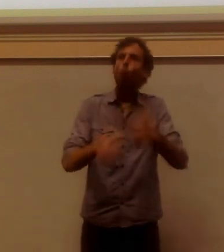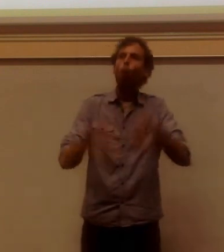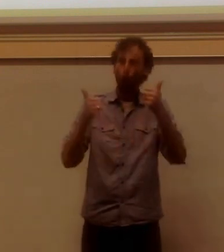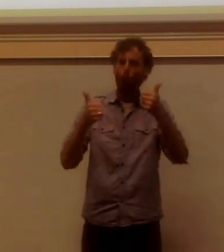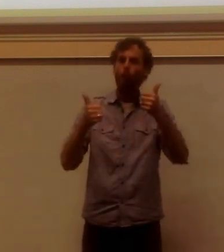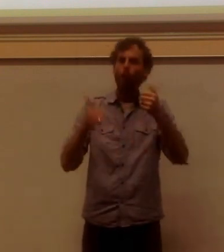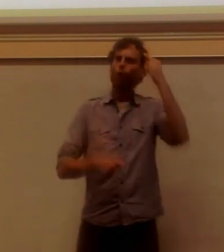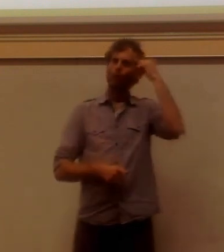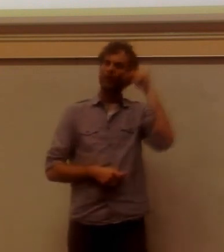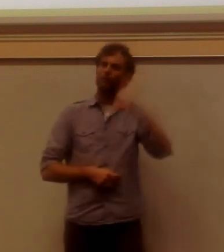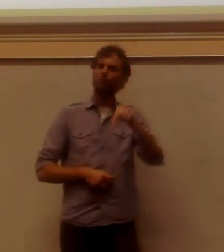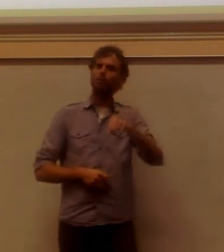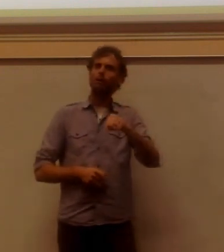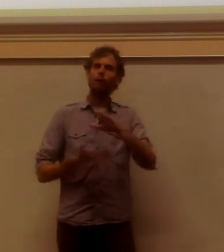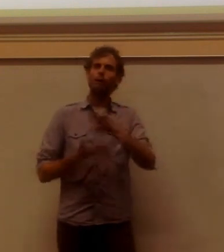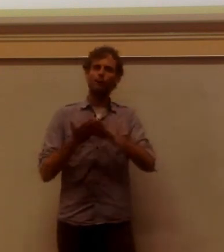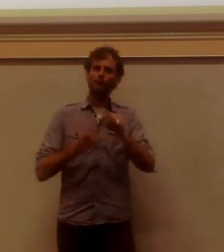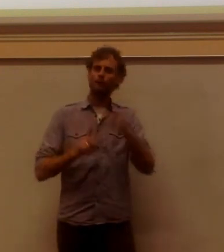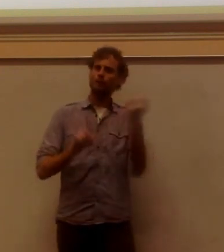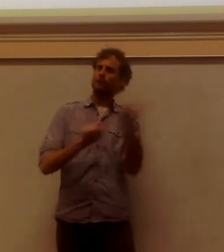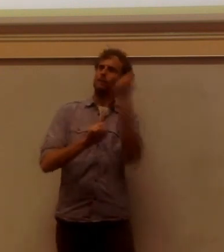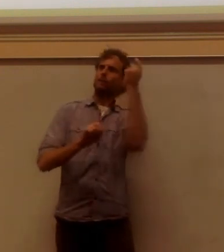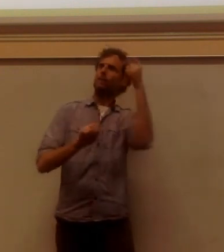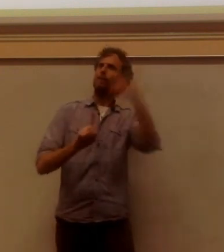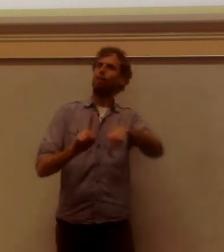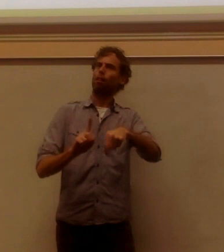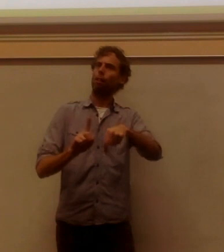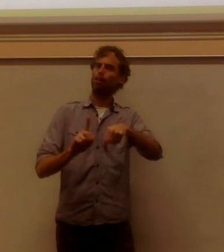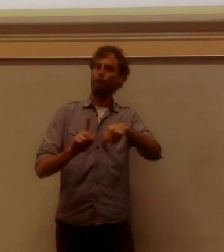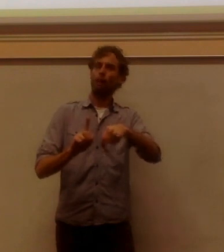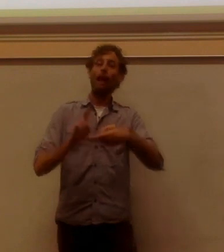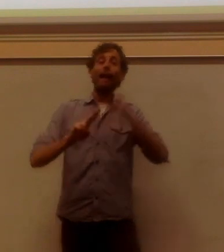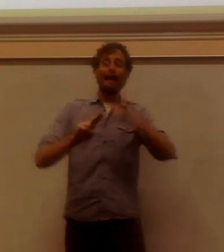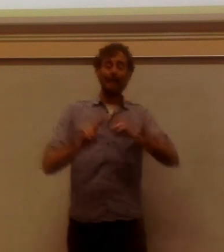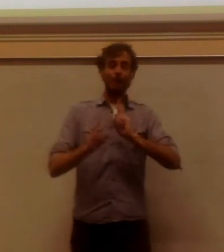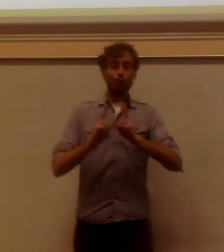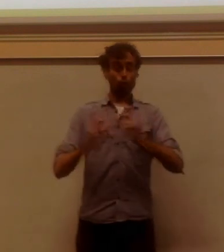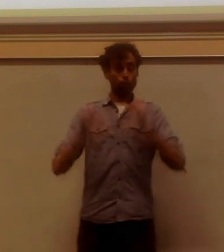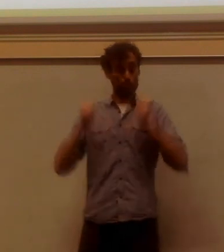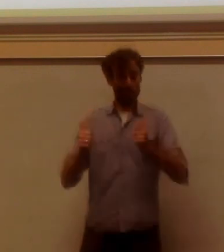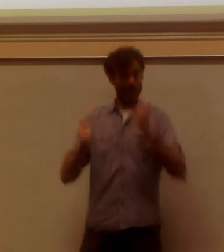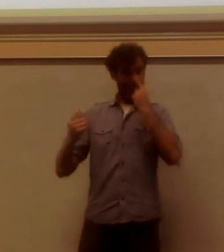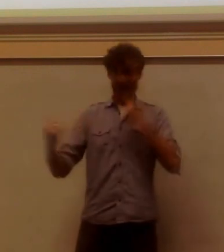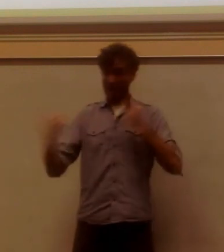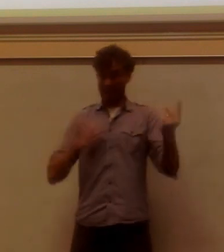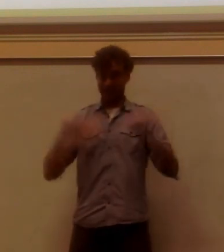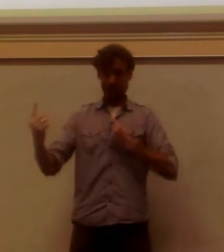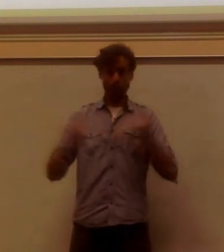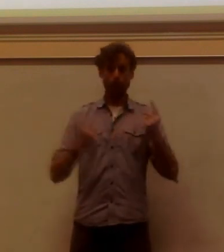We suggested that we should ensure that there are clear policies that promote a safe working environment and that